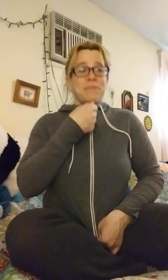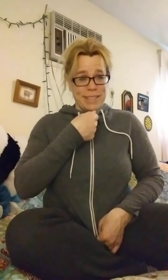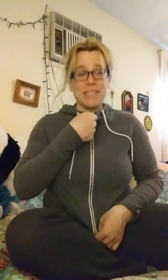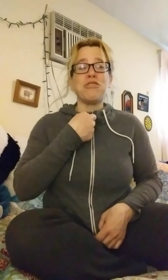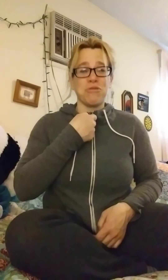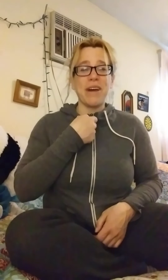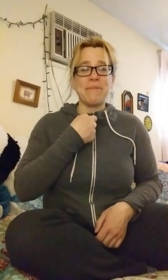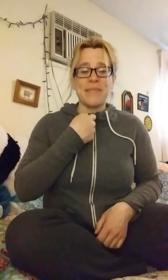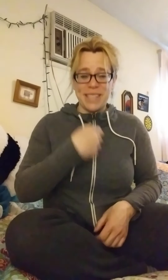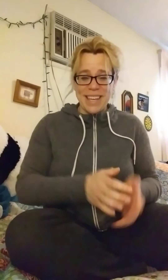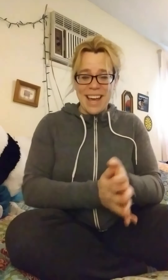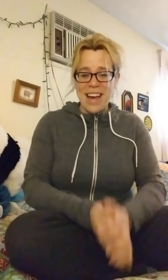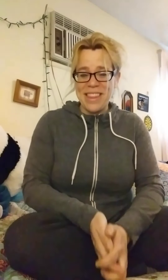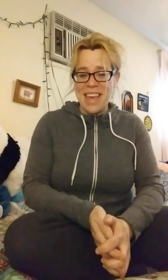with stripes on them.